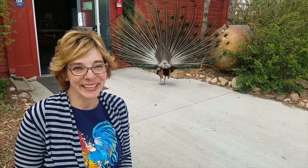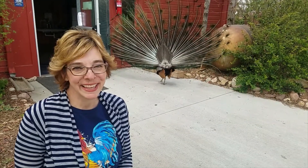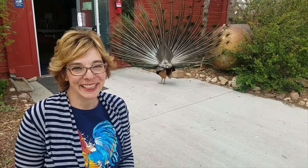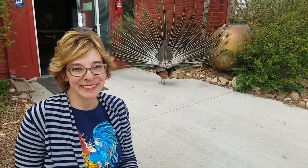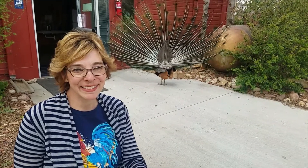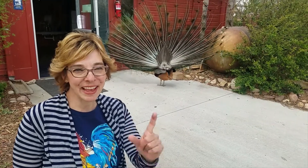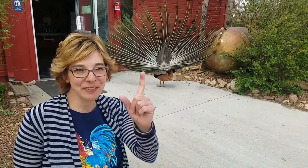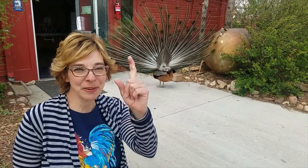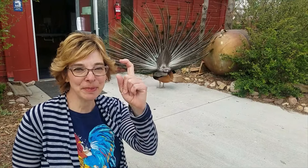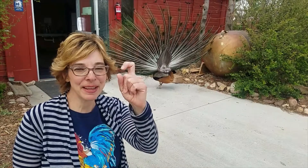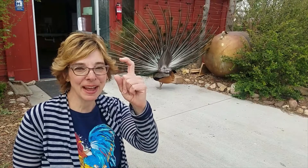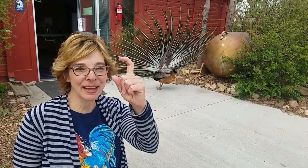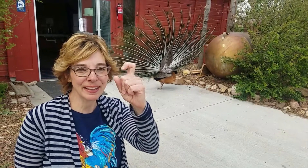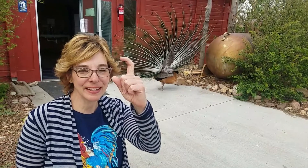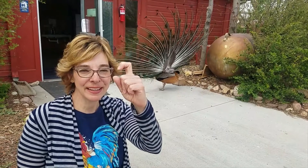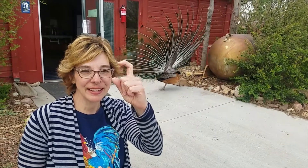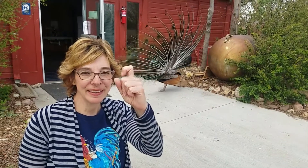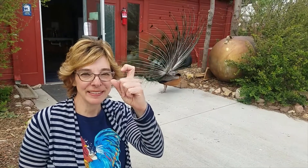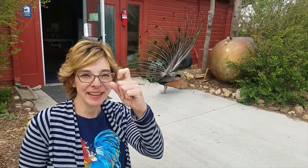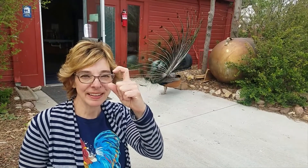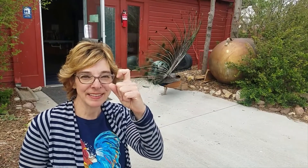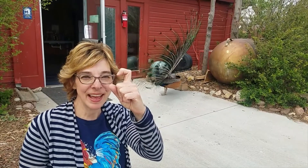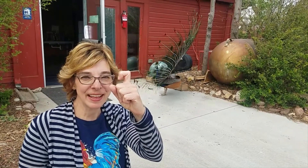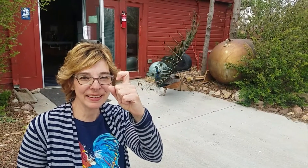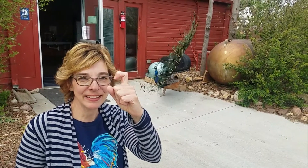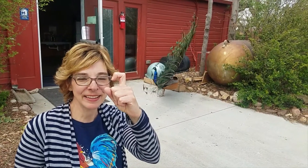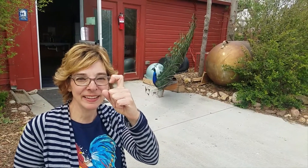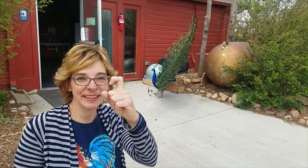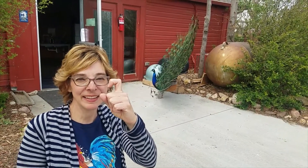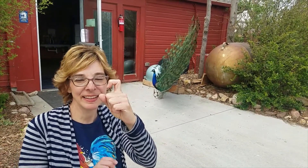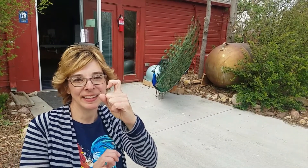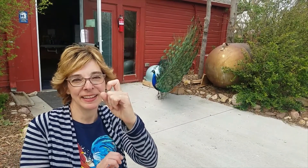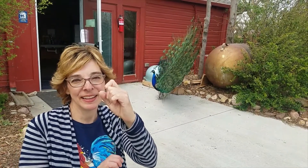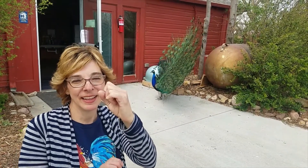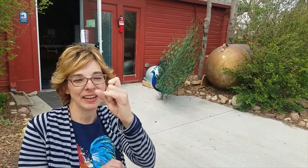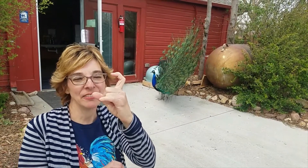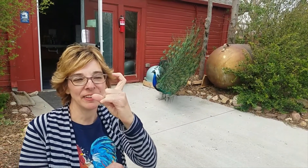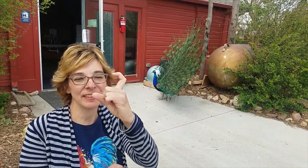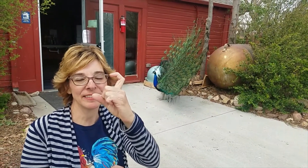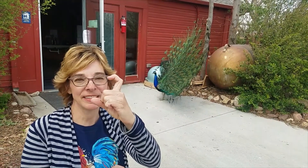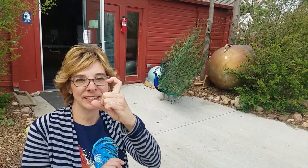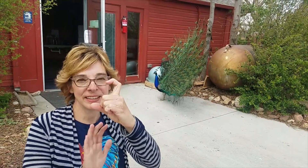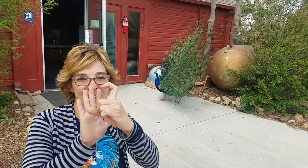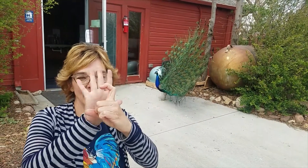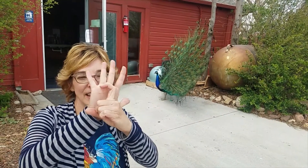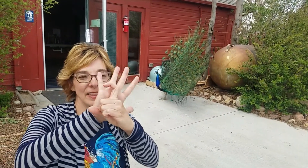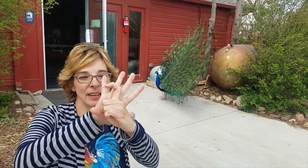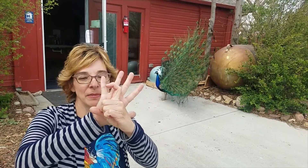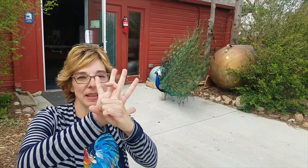The sign for peacock is like its head and a fist and making a